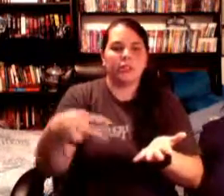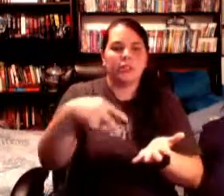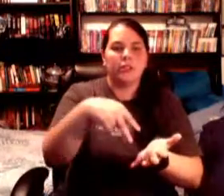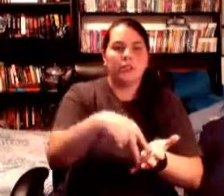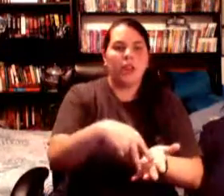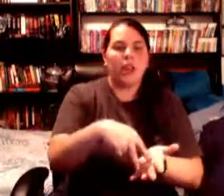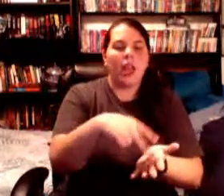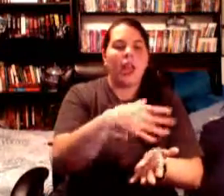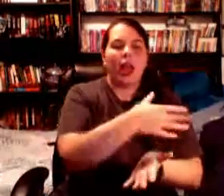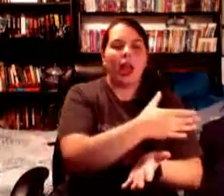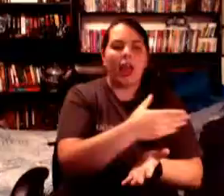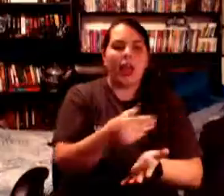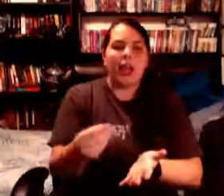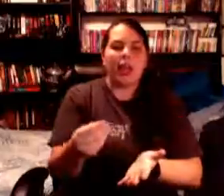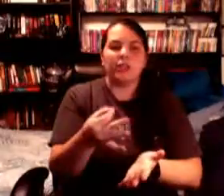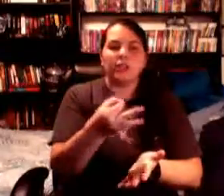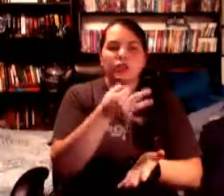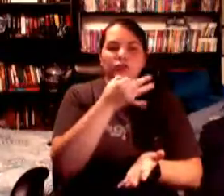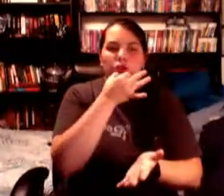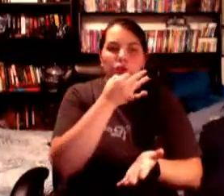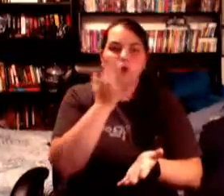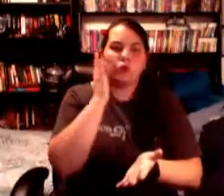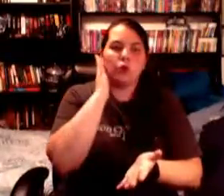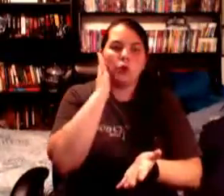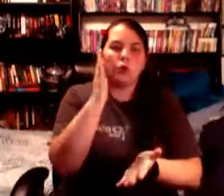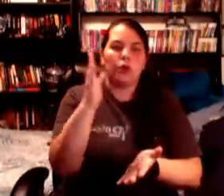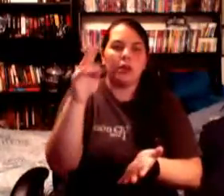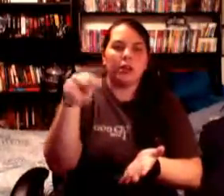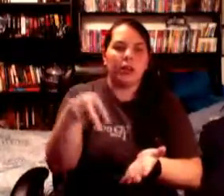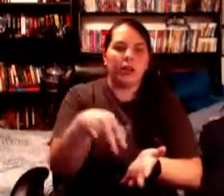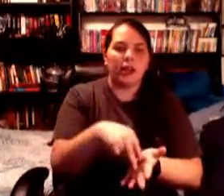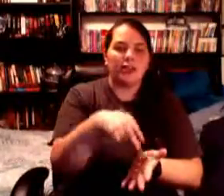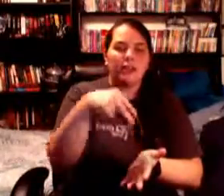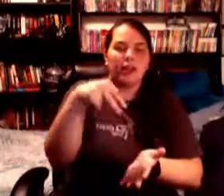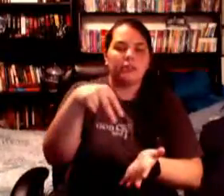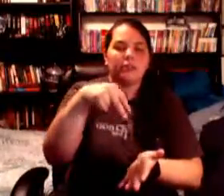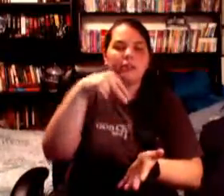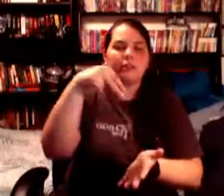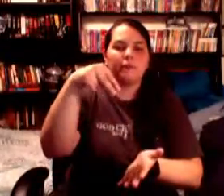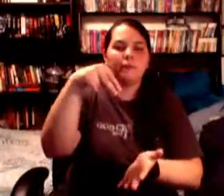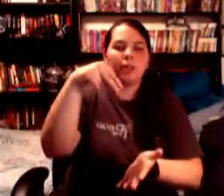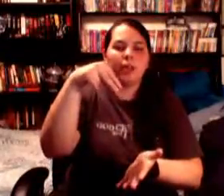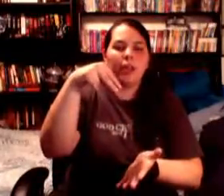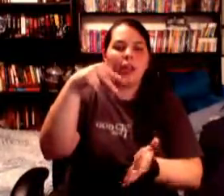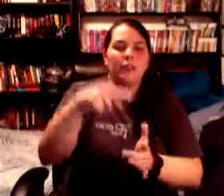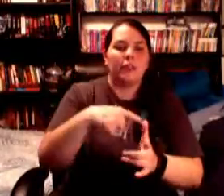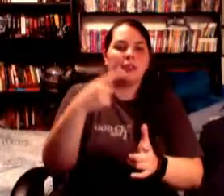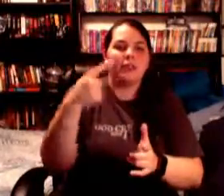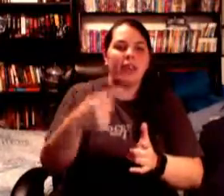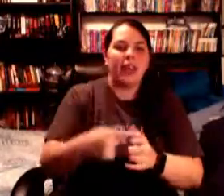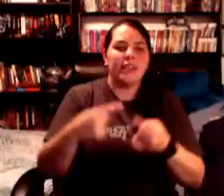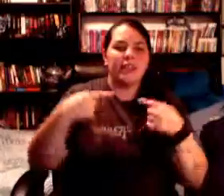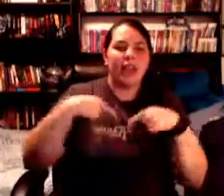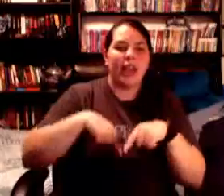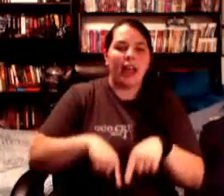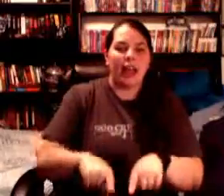risen and soon would ascend. Then